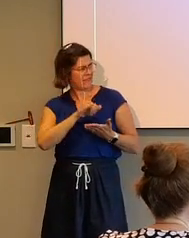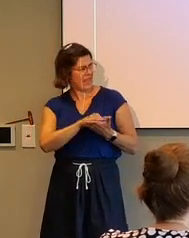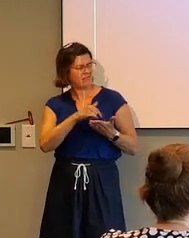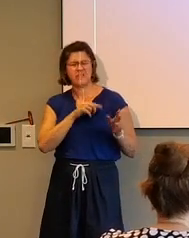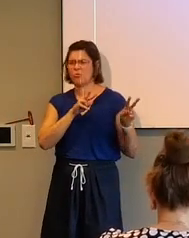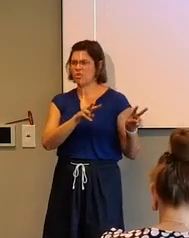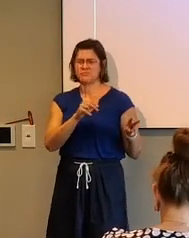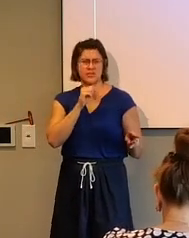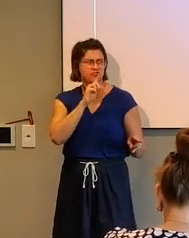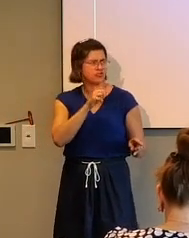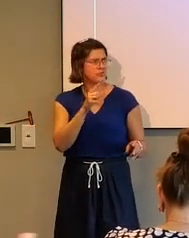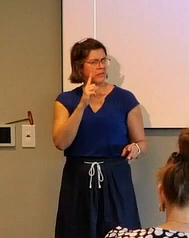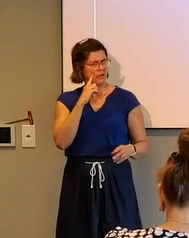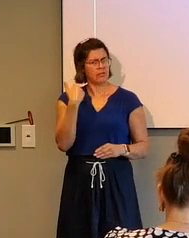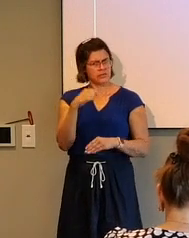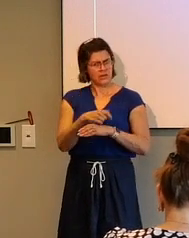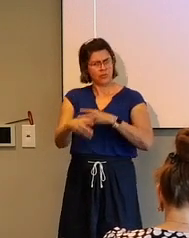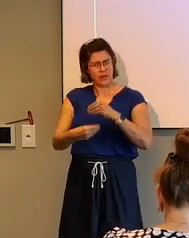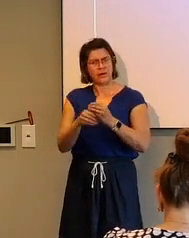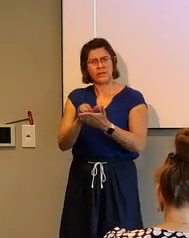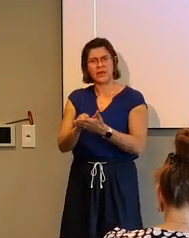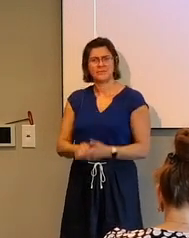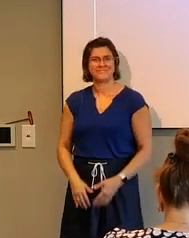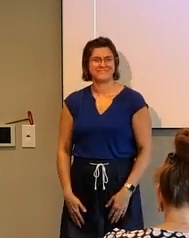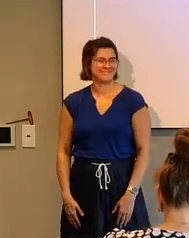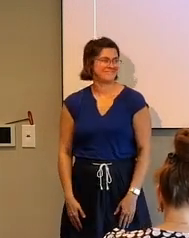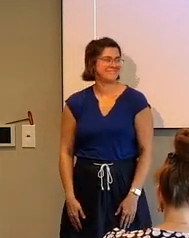because I think we did that last time.